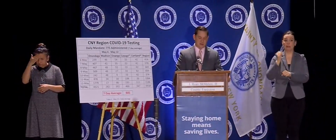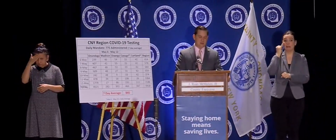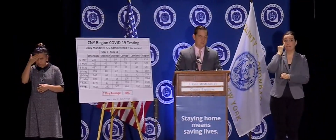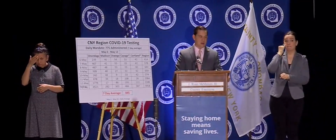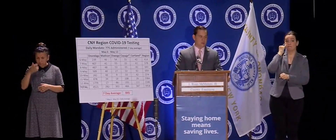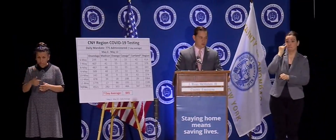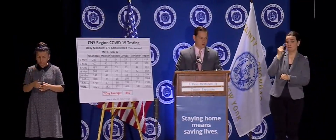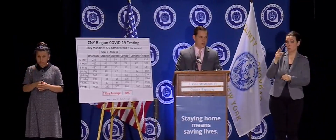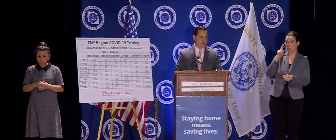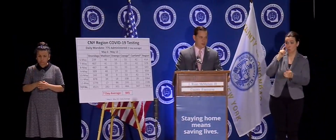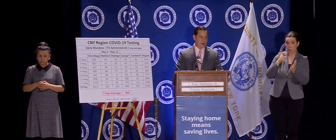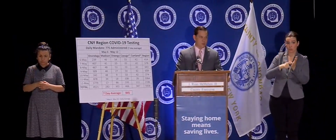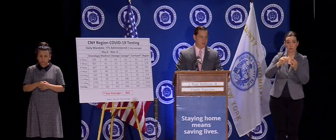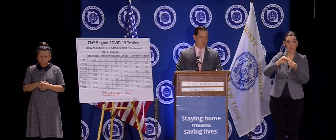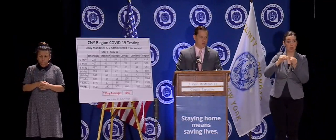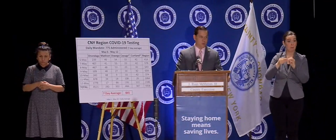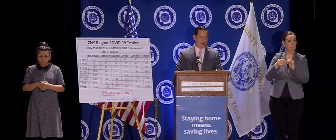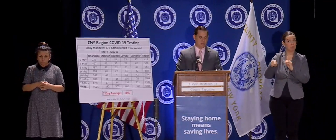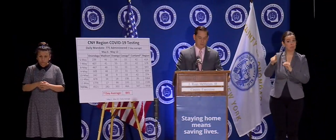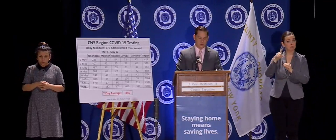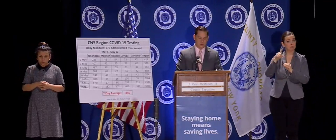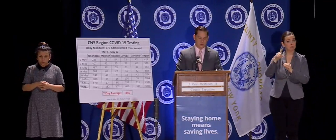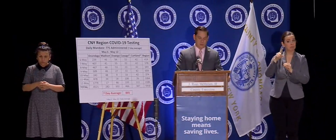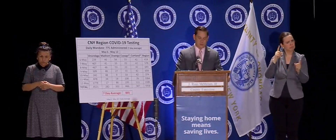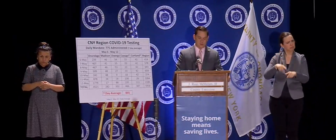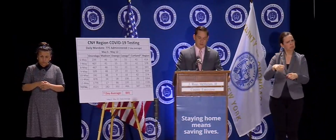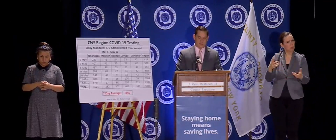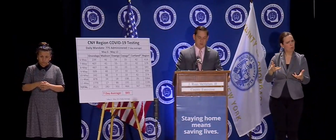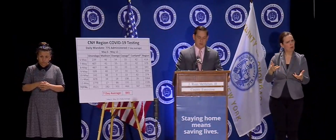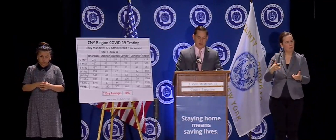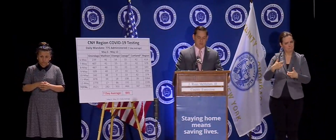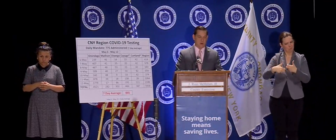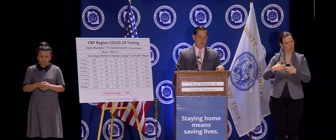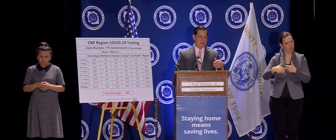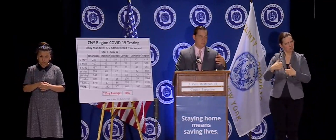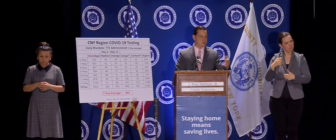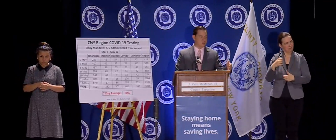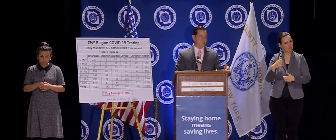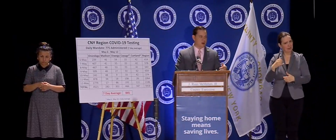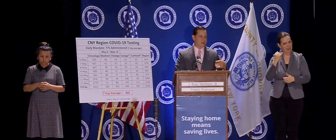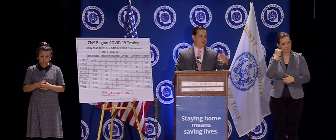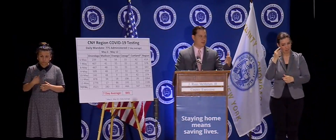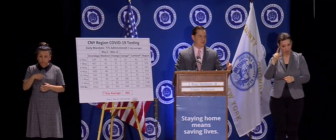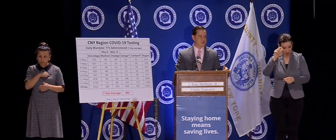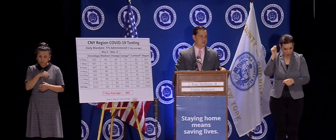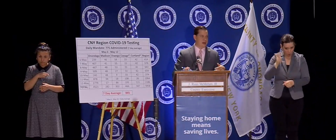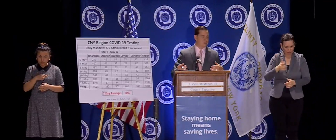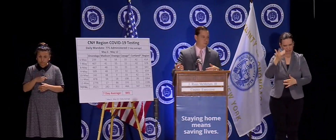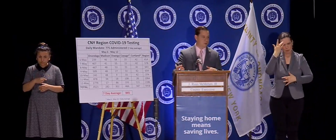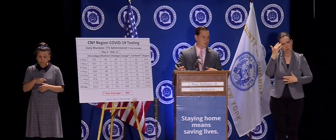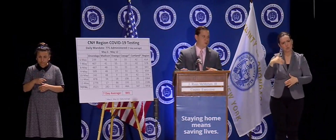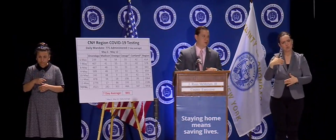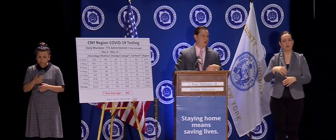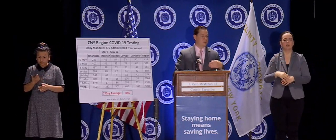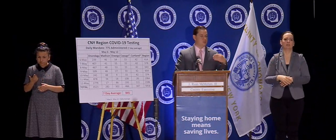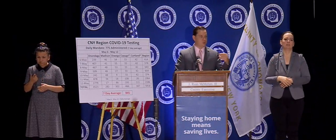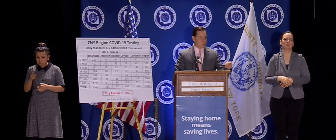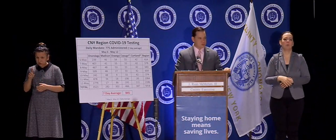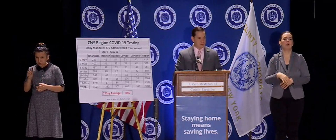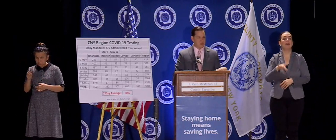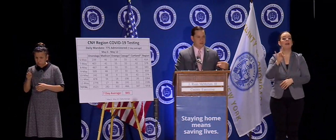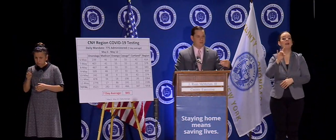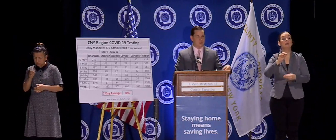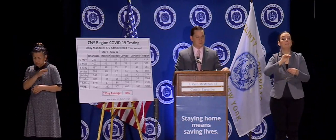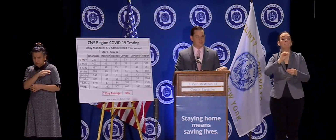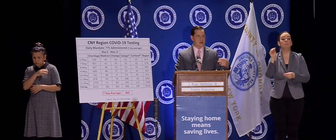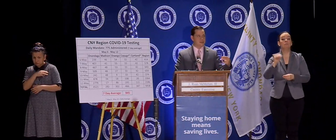I think I would agree that that would be a real problem, because I think we have, 8% of our active cases in the hospital, and then